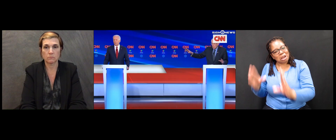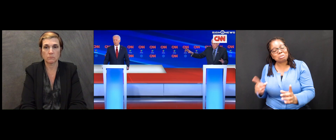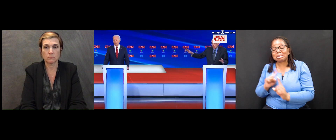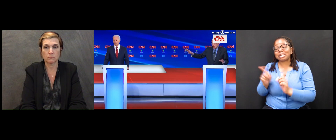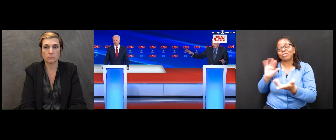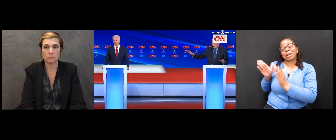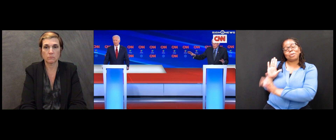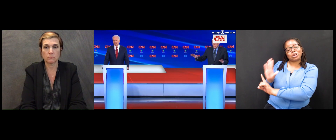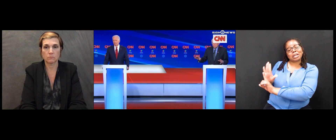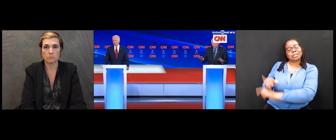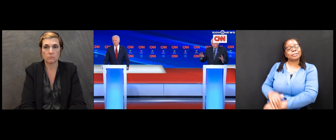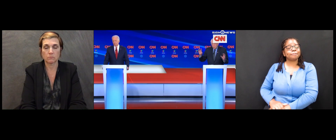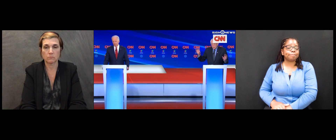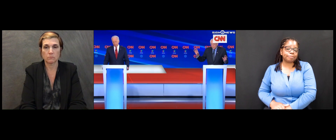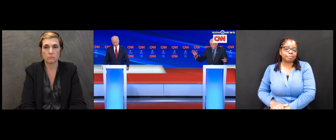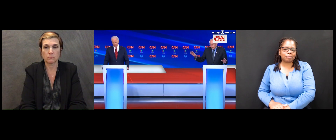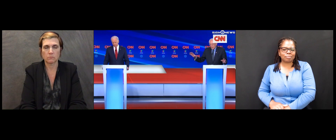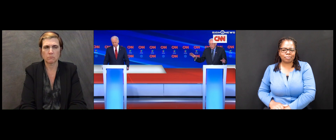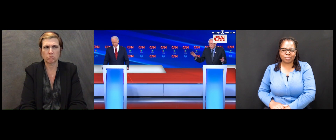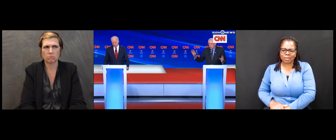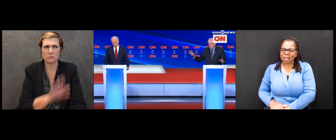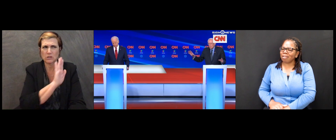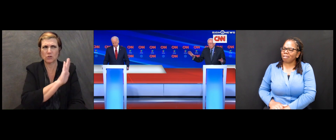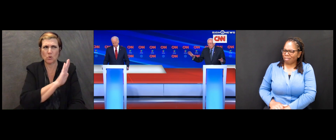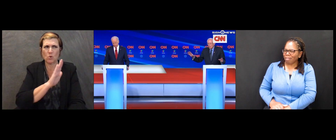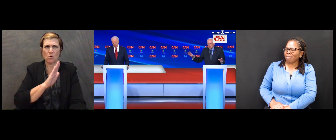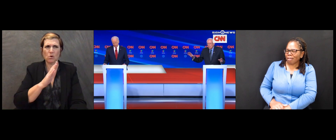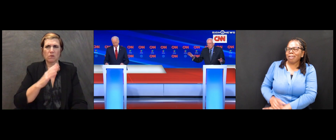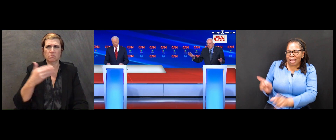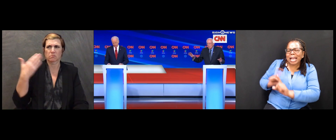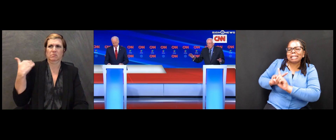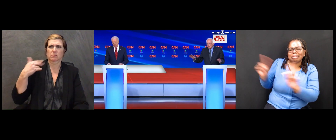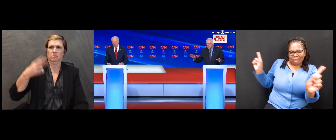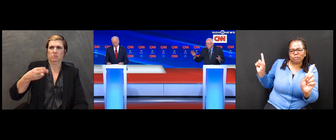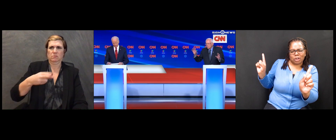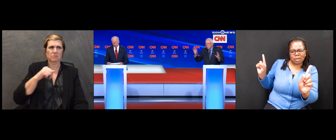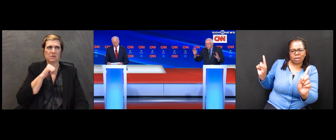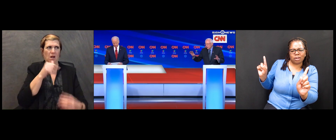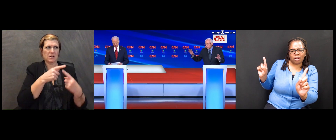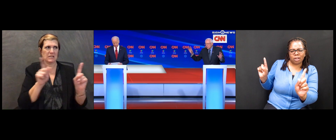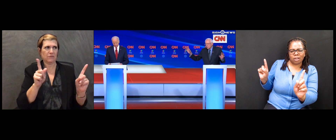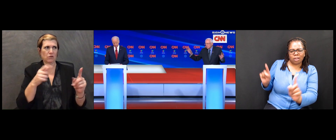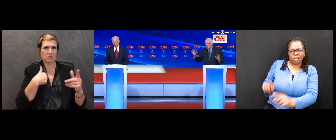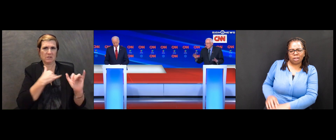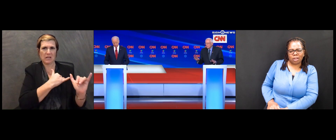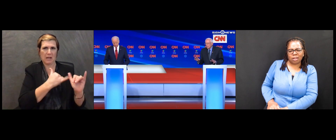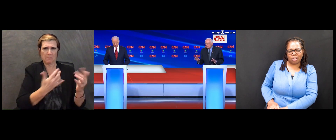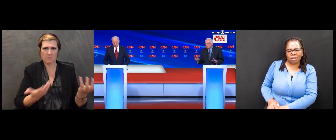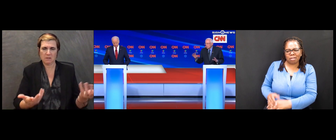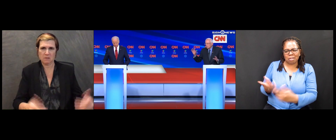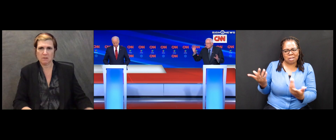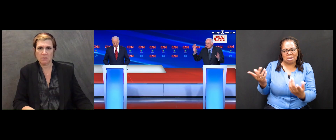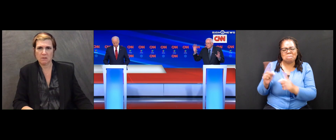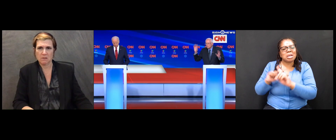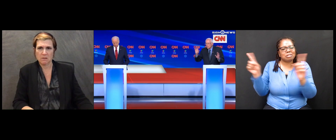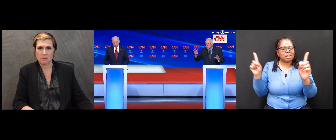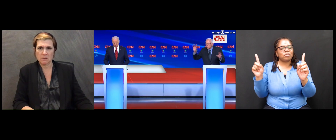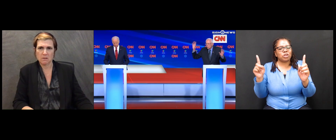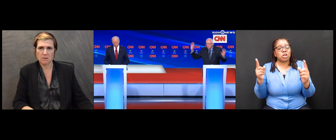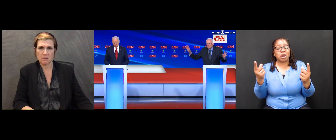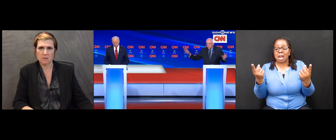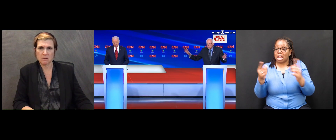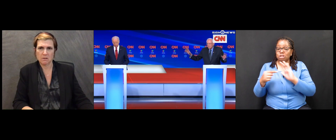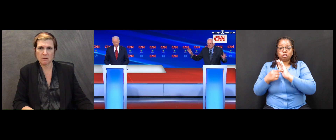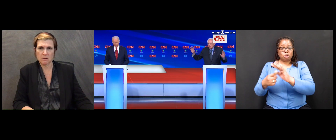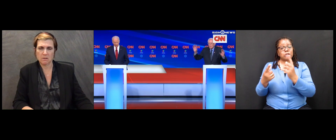is not a different record than mine. That is a totally different record than yours, all right? I mean, and it's manifested in this campaign when you're, you know, getting